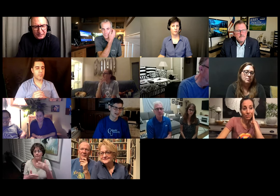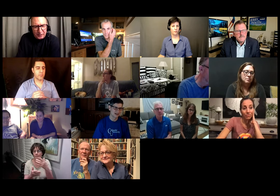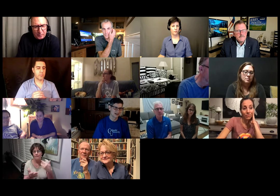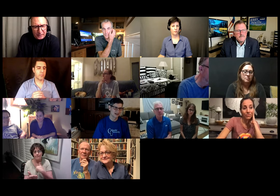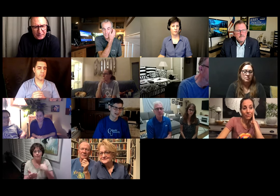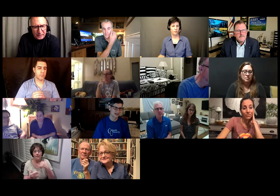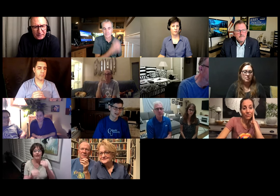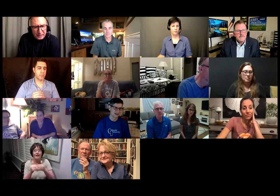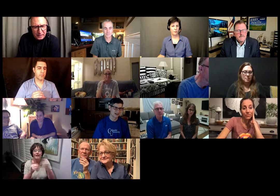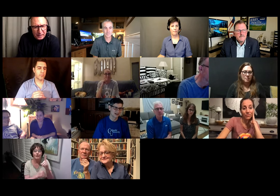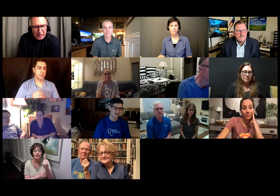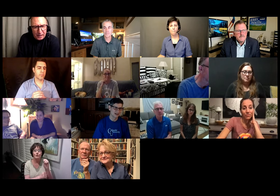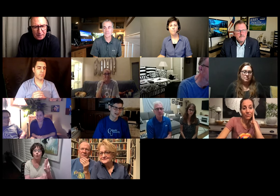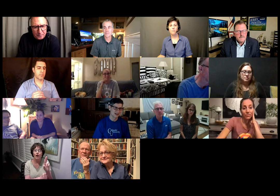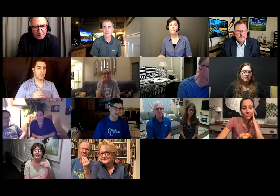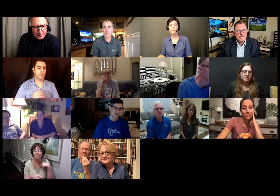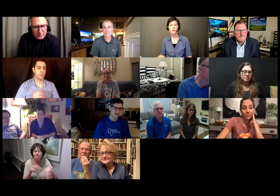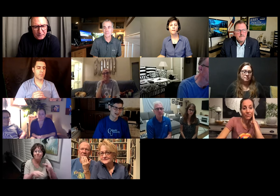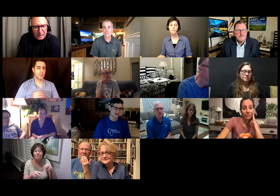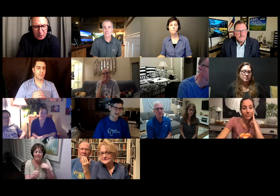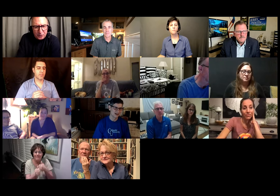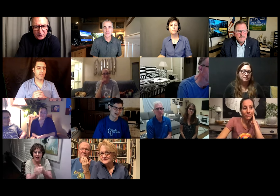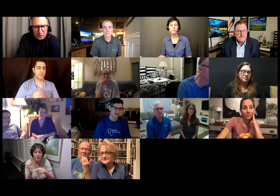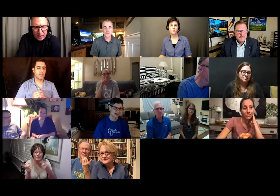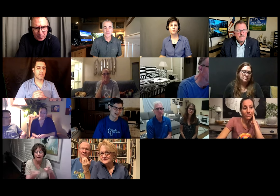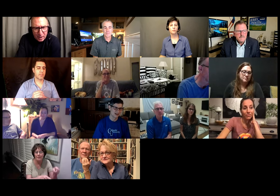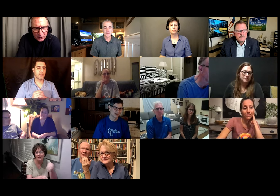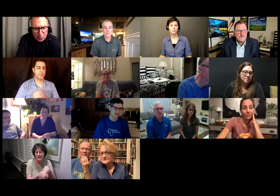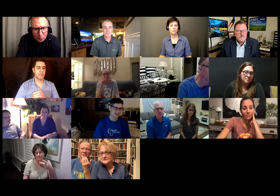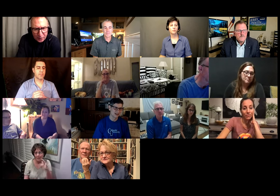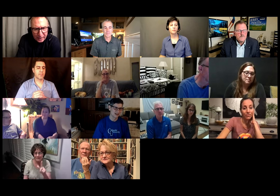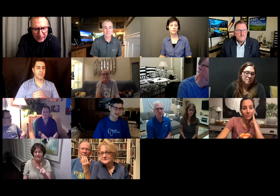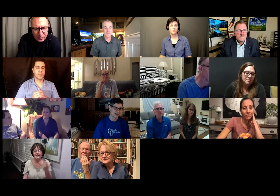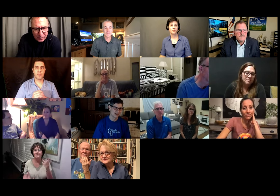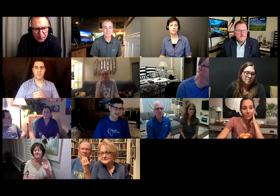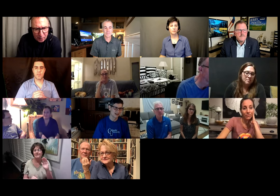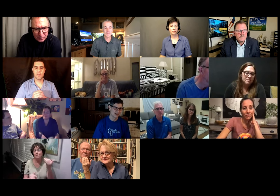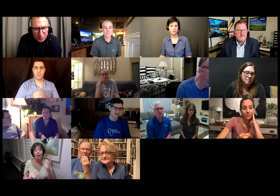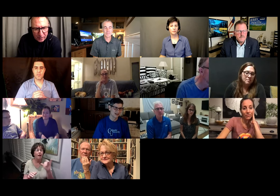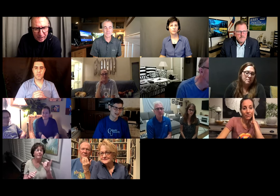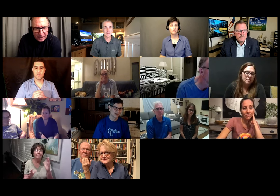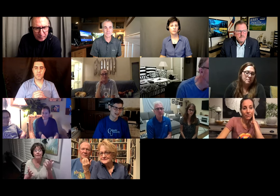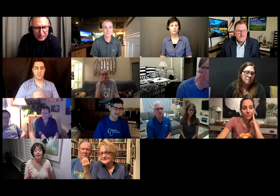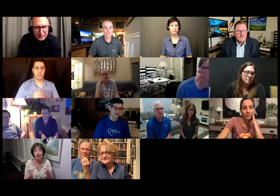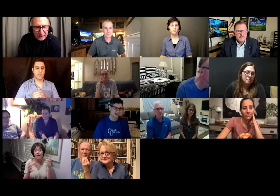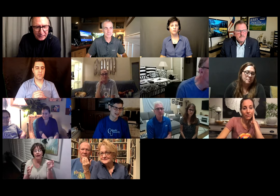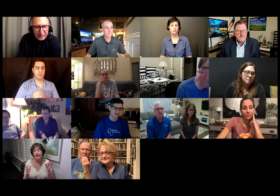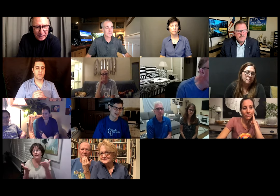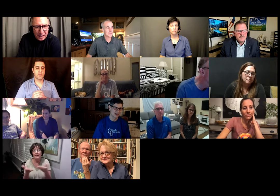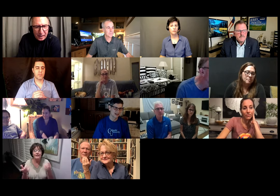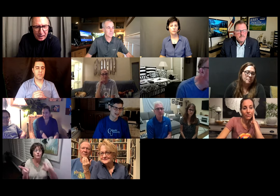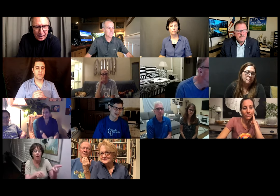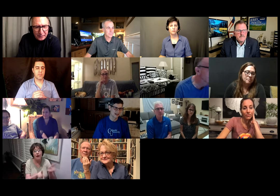in the city of Pleasanton? I know there's sort of neighbor next door things. We can follow what's going on in Pleasanton.